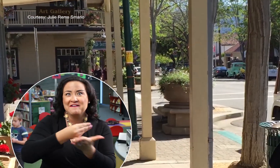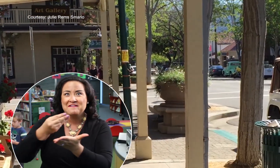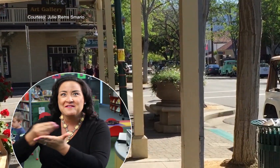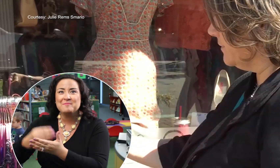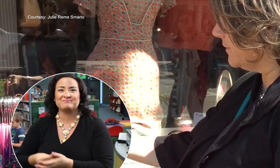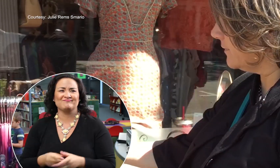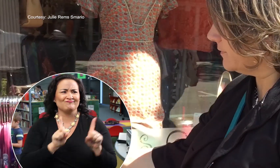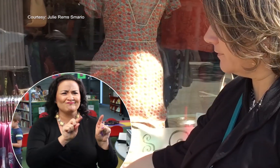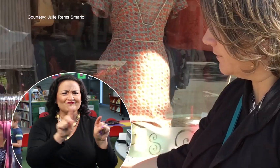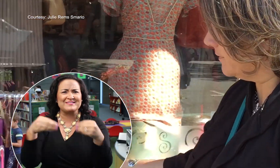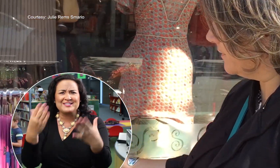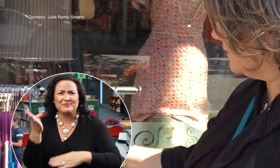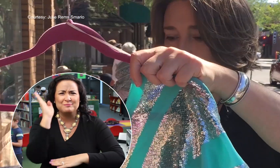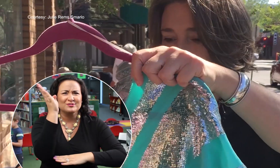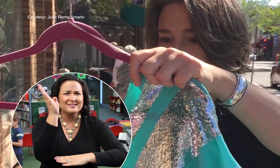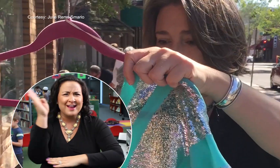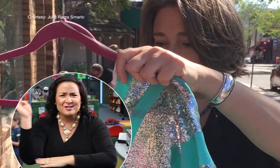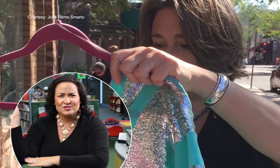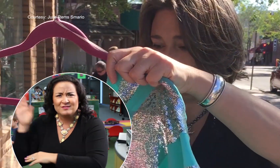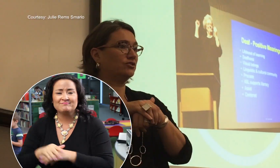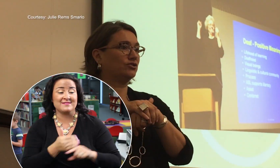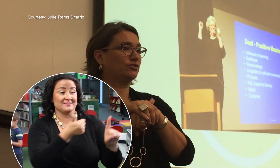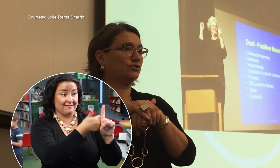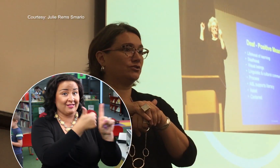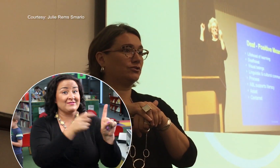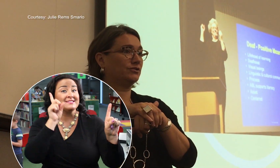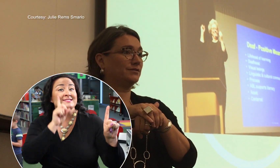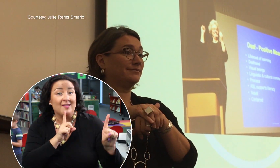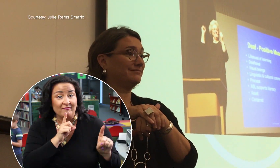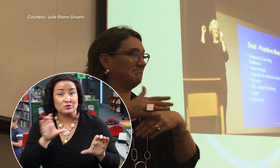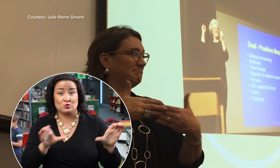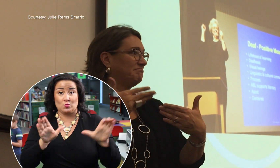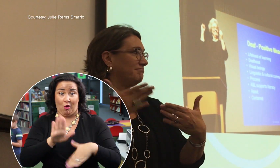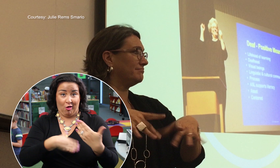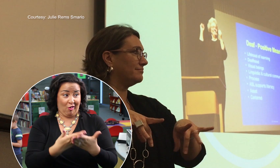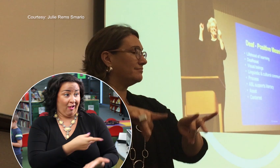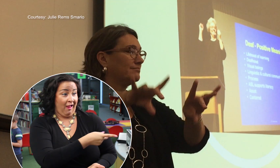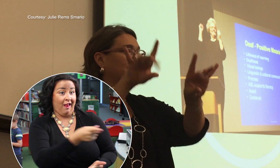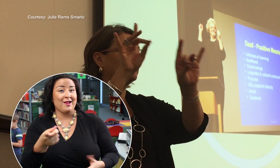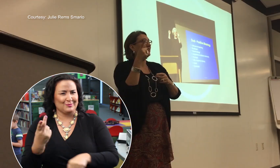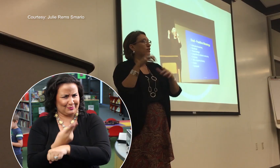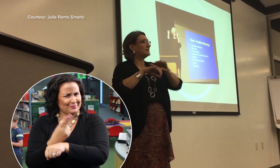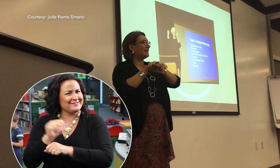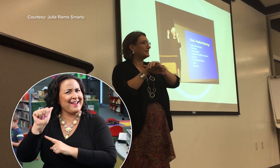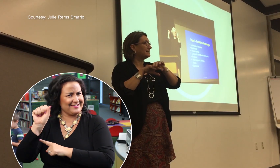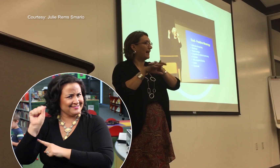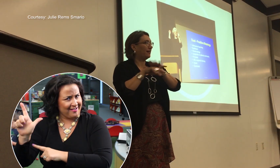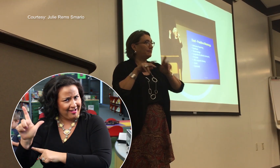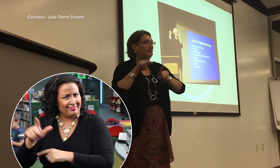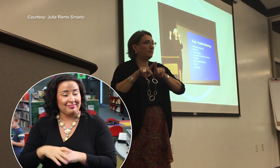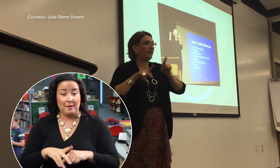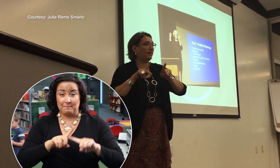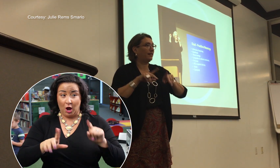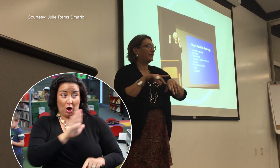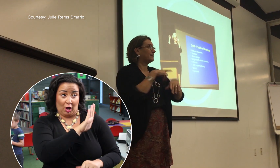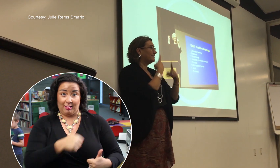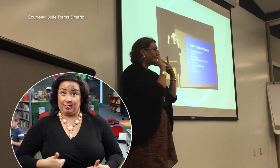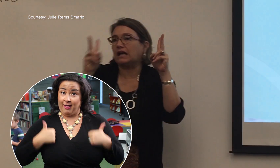shopping, and giving presentations. Excel in literacy and English. As a deaf woman, she does all of this